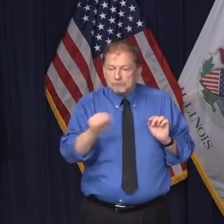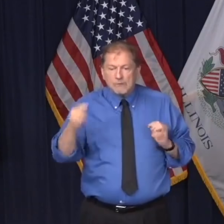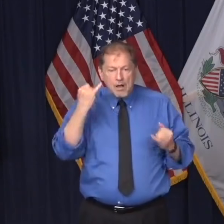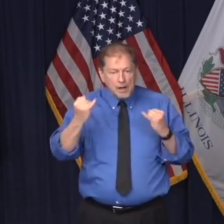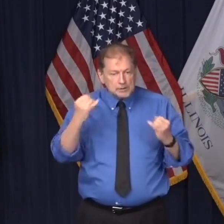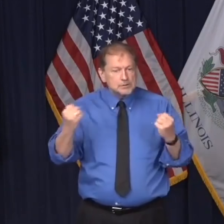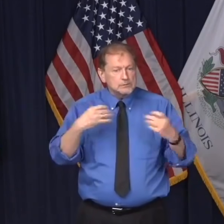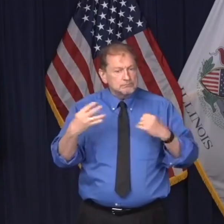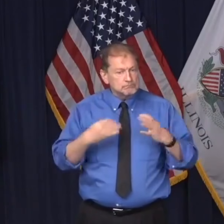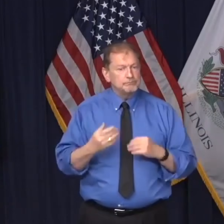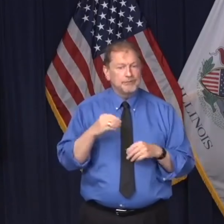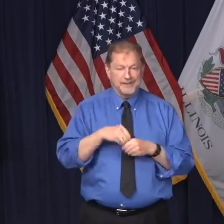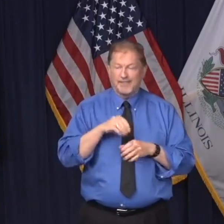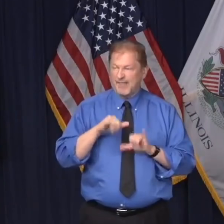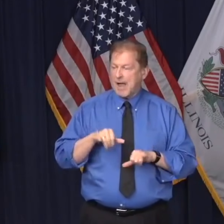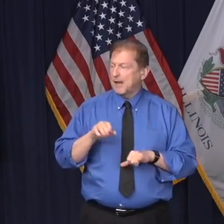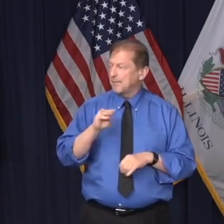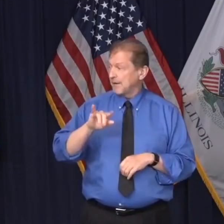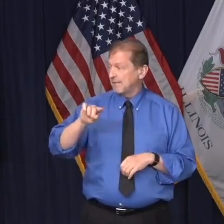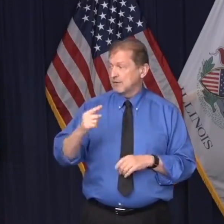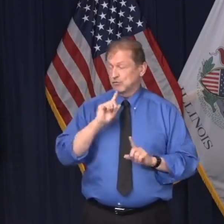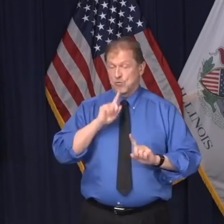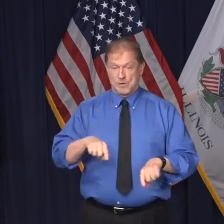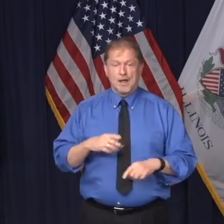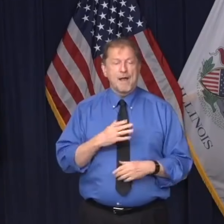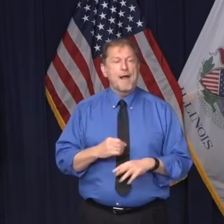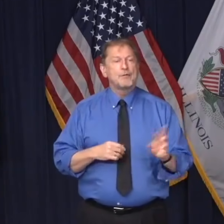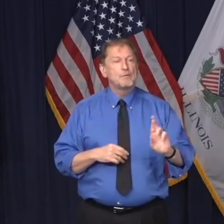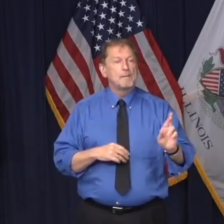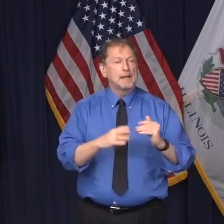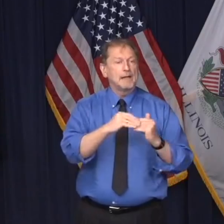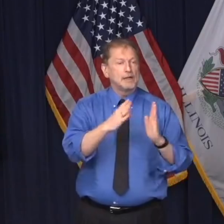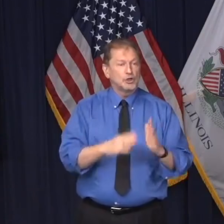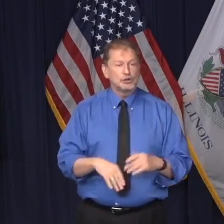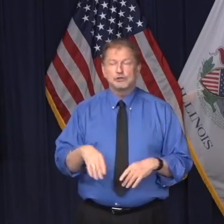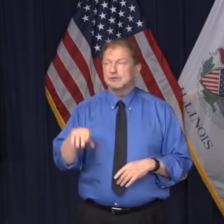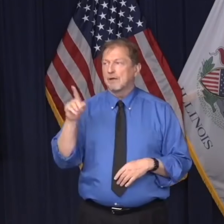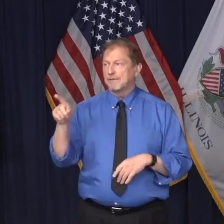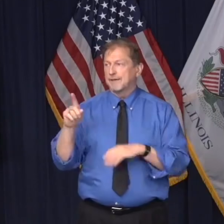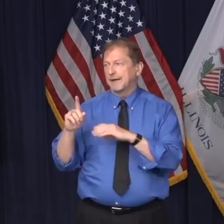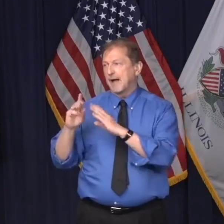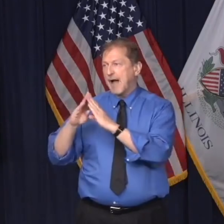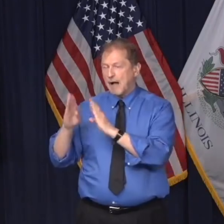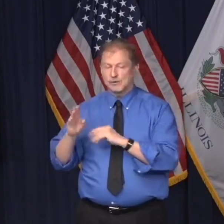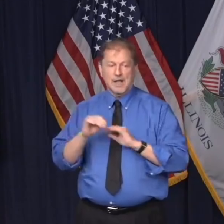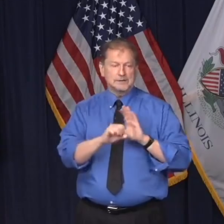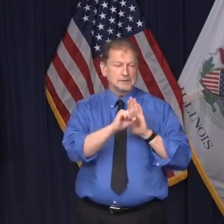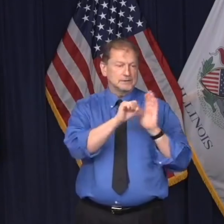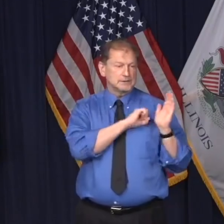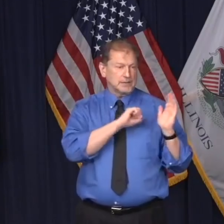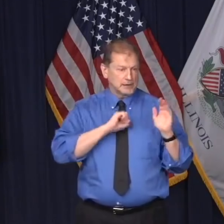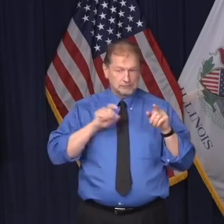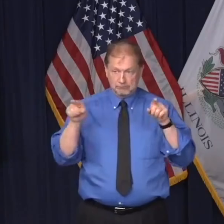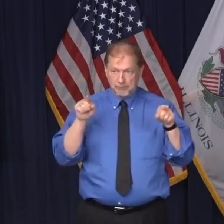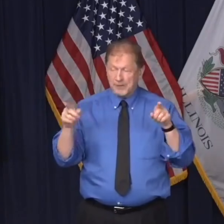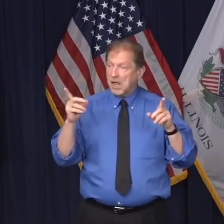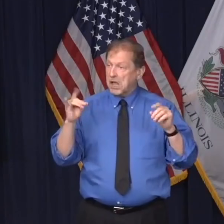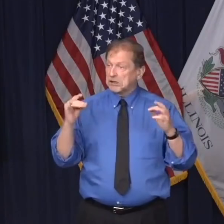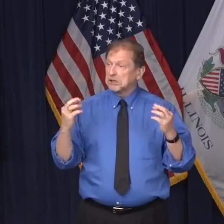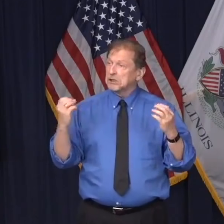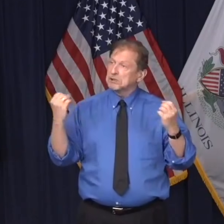the leaders of the Republican leaders of the House and Senate, also made suggestions that